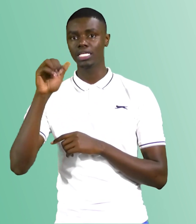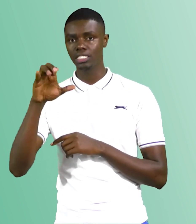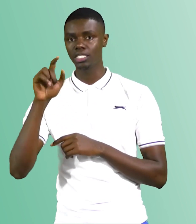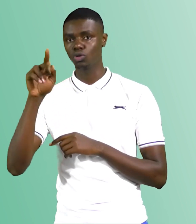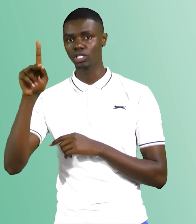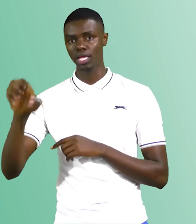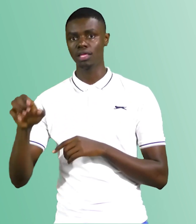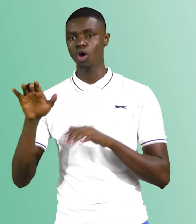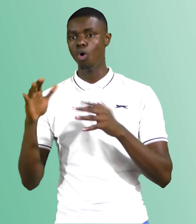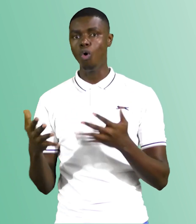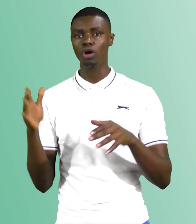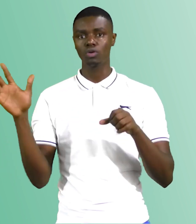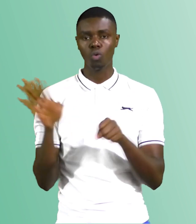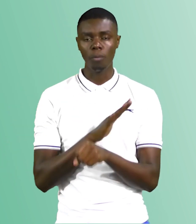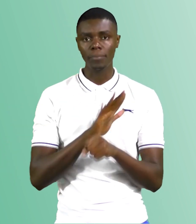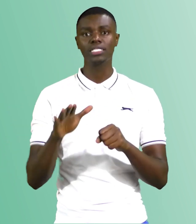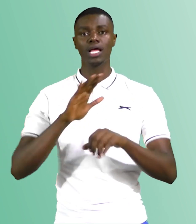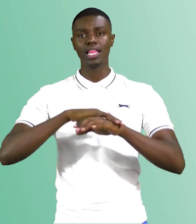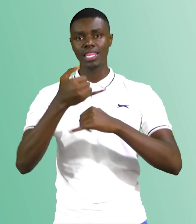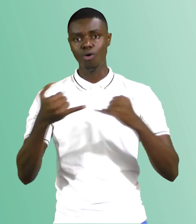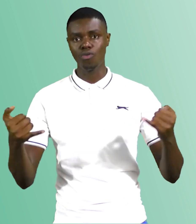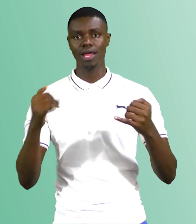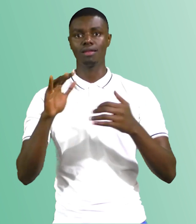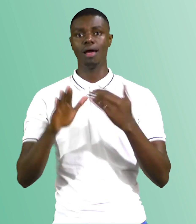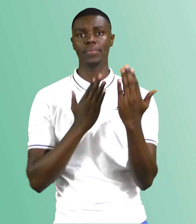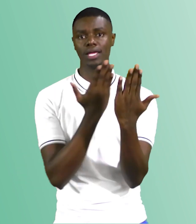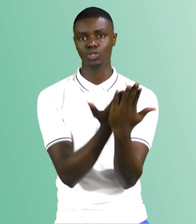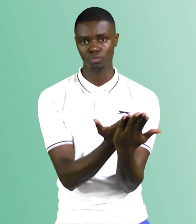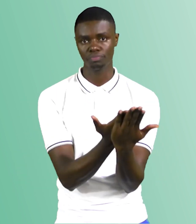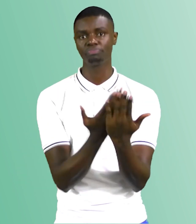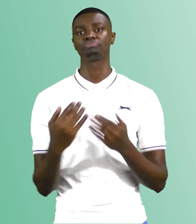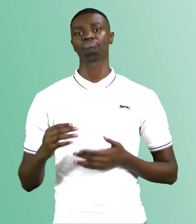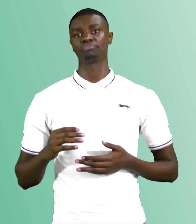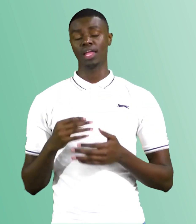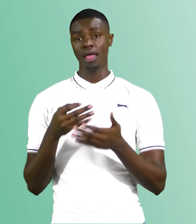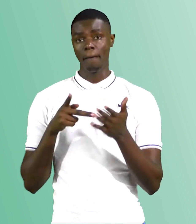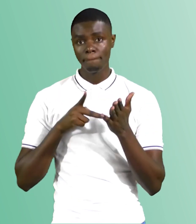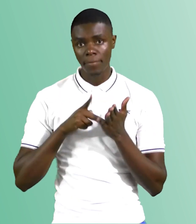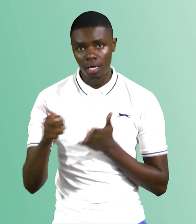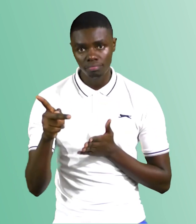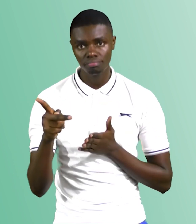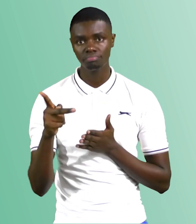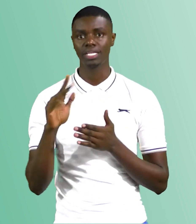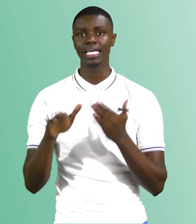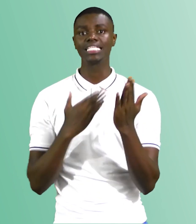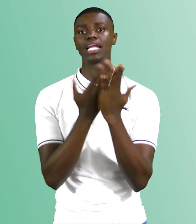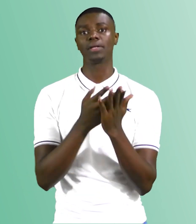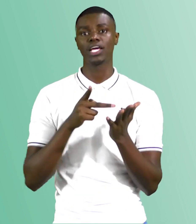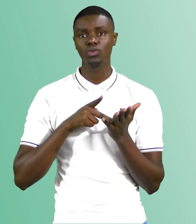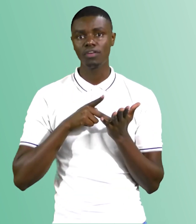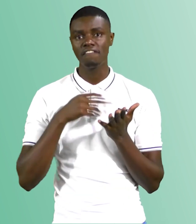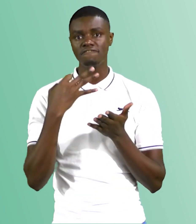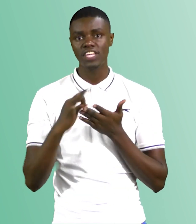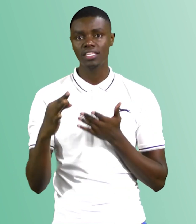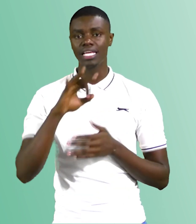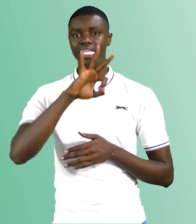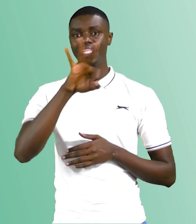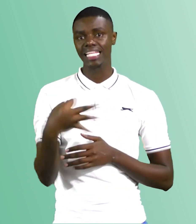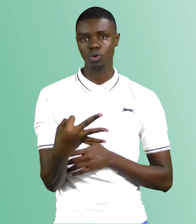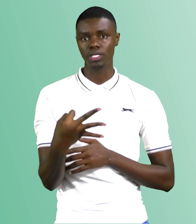www.tum.ac.ke or complete the online application. The charges for this service is an application fee of 3,000 Kenyan